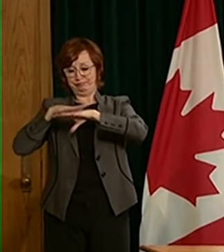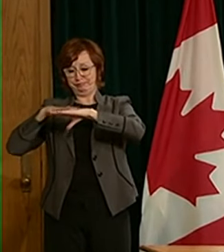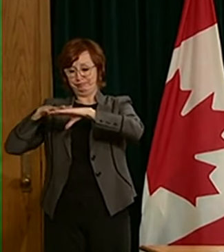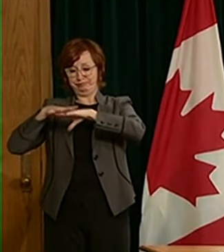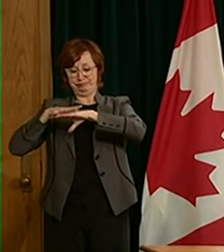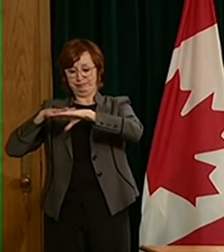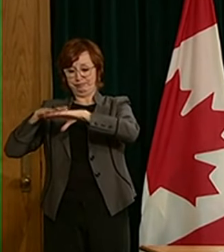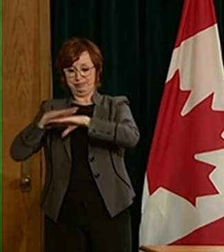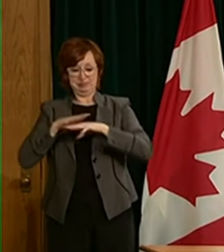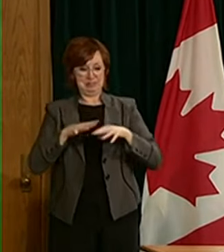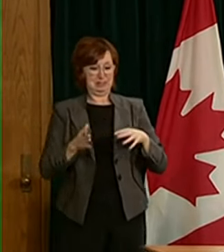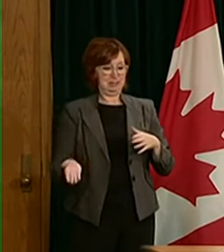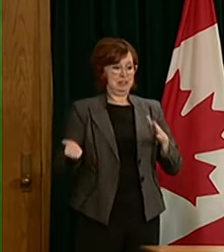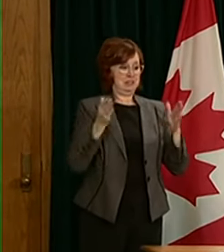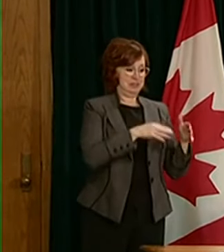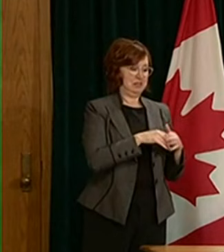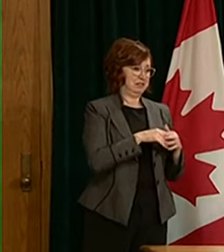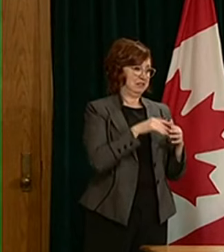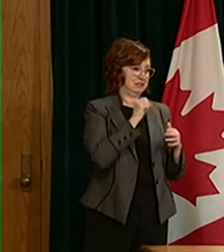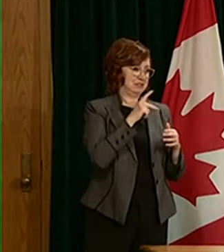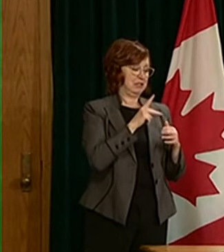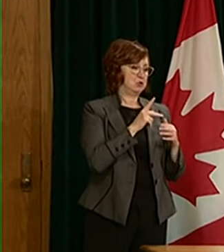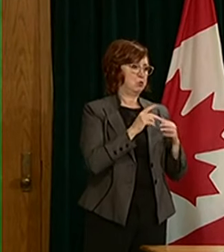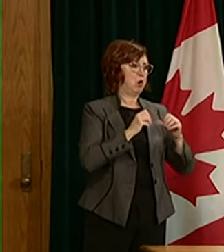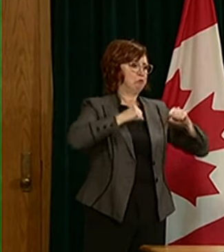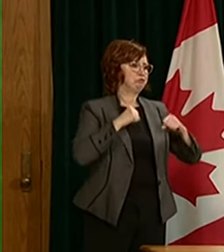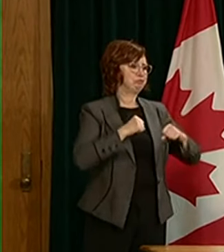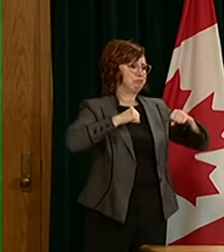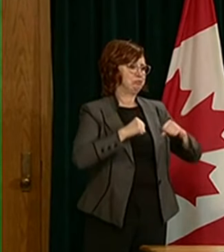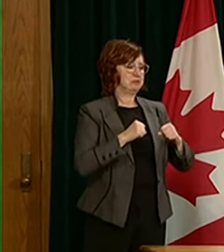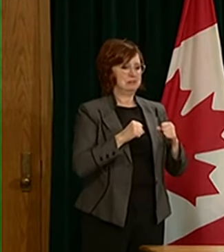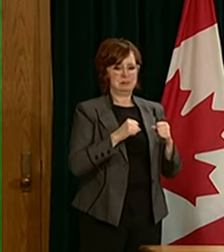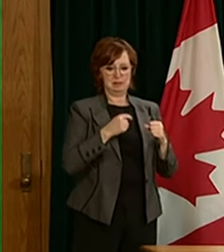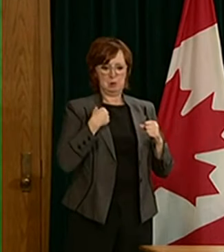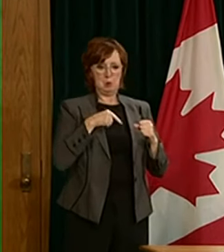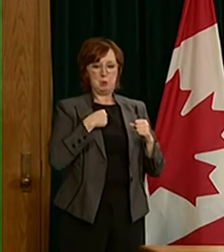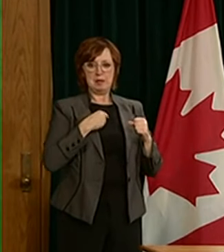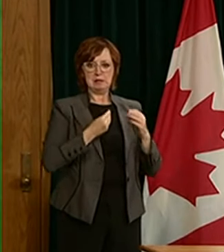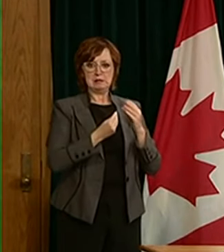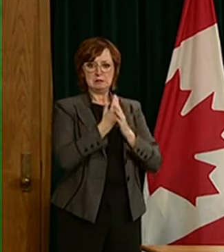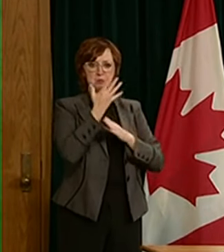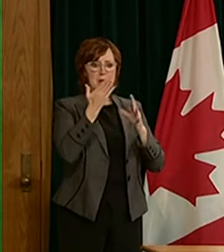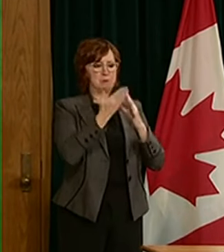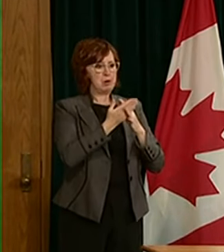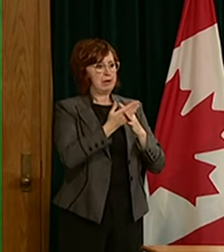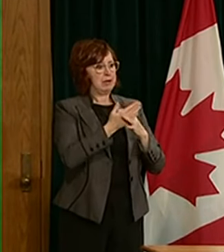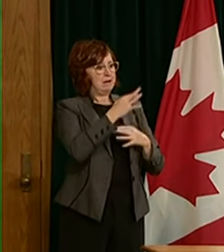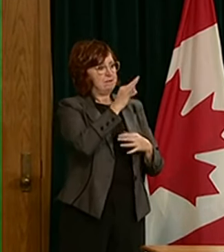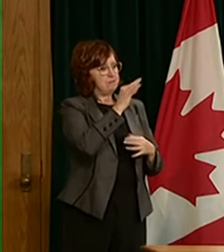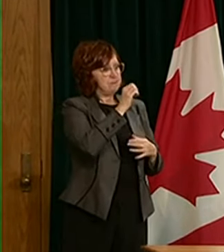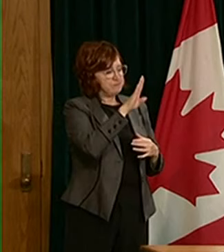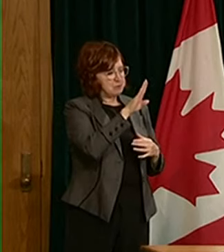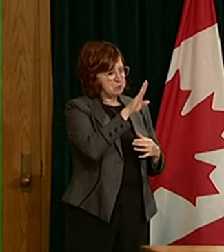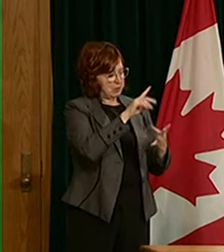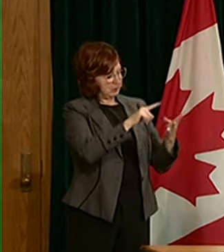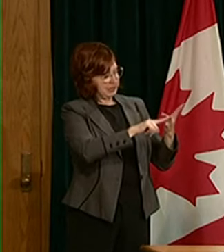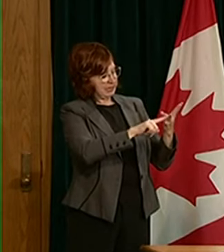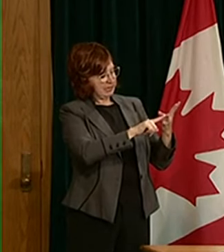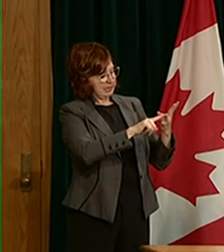break happened in February rather than March means that people were out of the province at a much better time than for